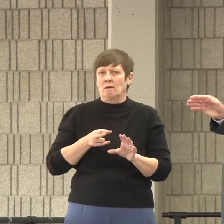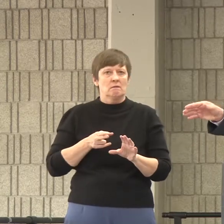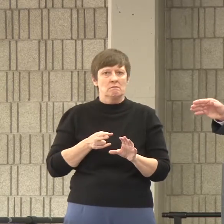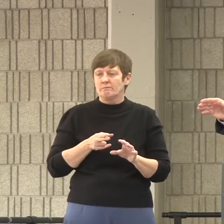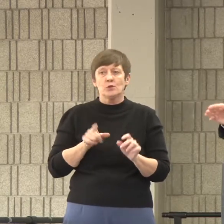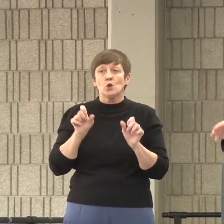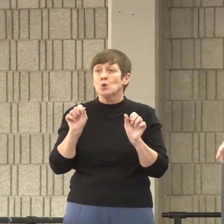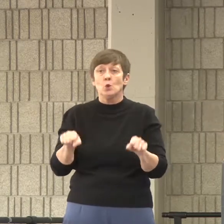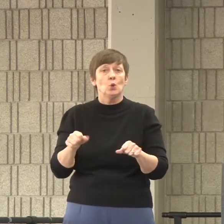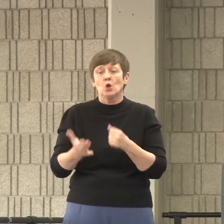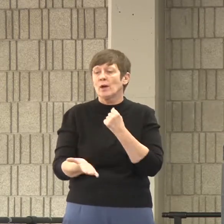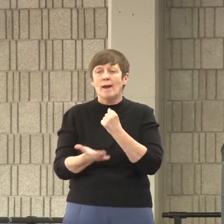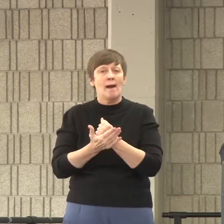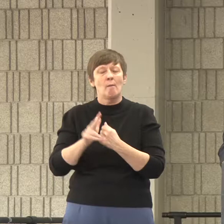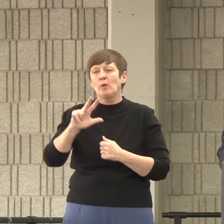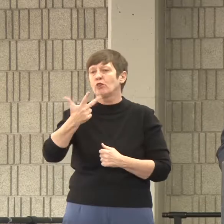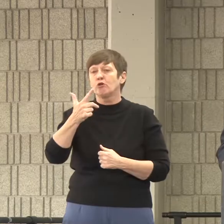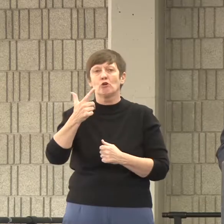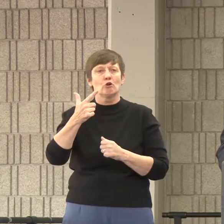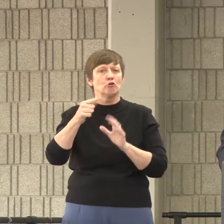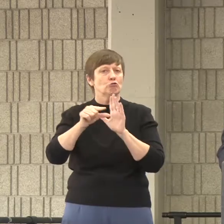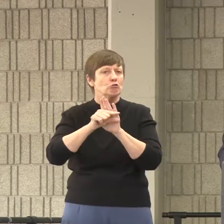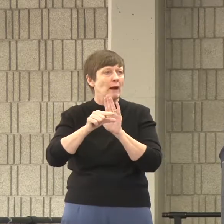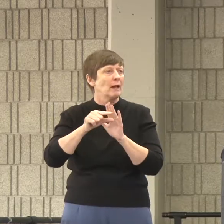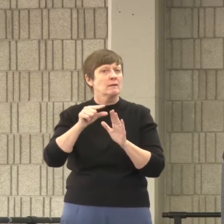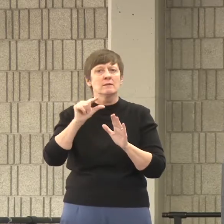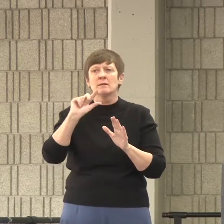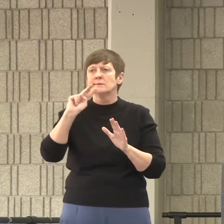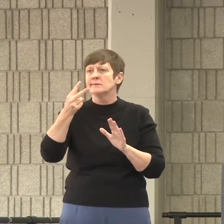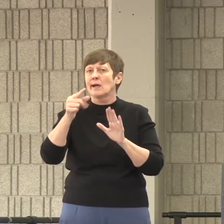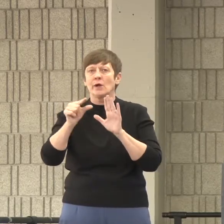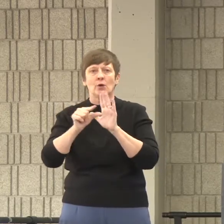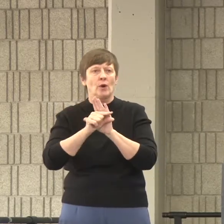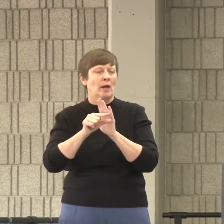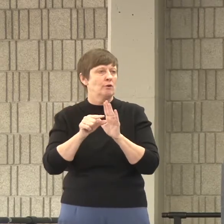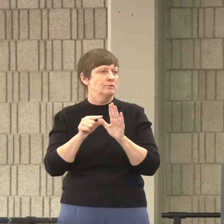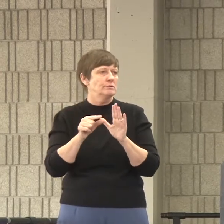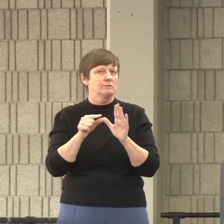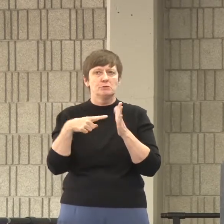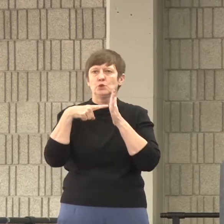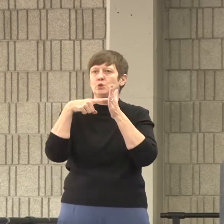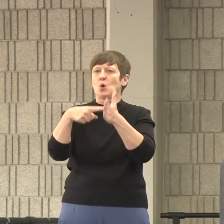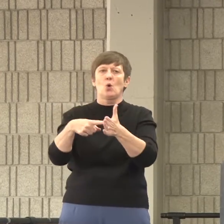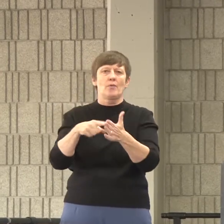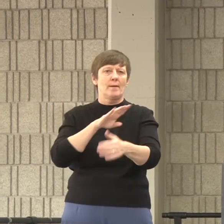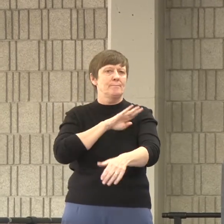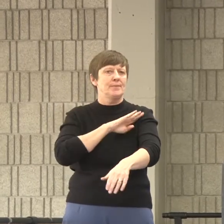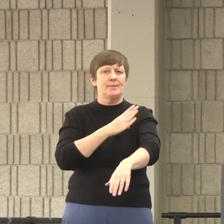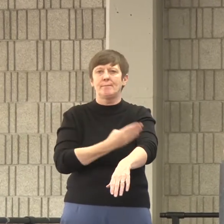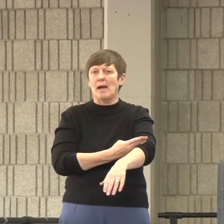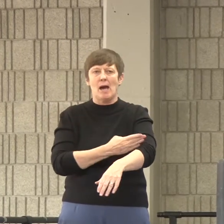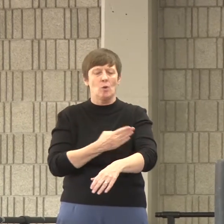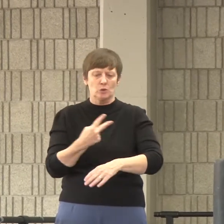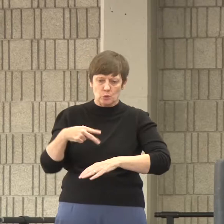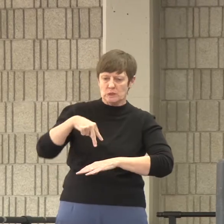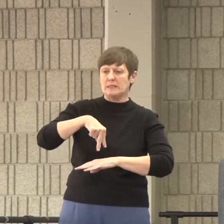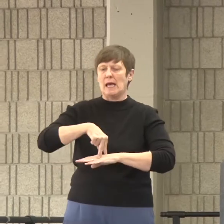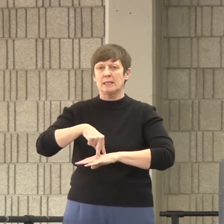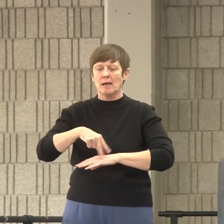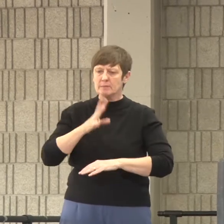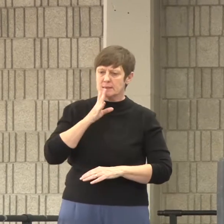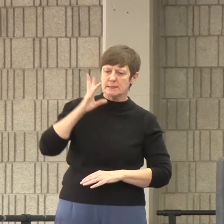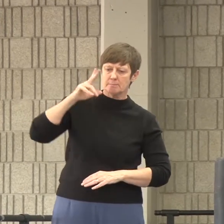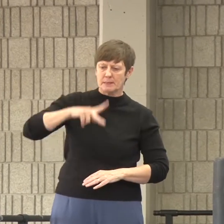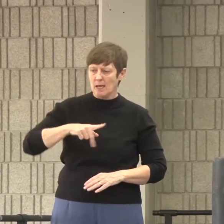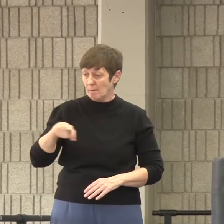be helping third graders and second graders by showing them the power of the bystander to speak up when young people